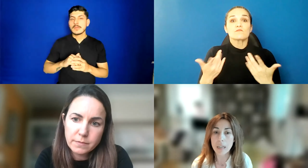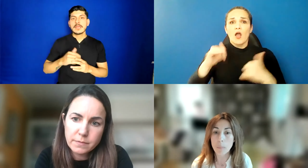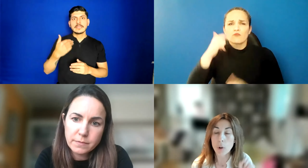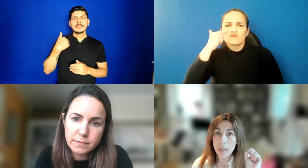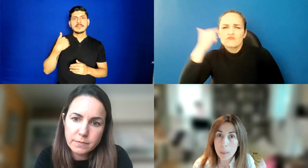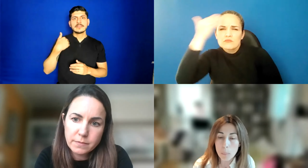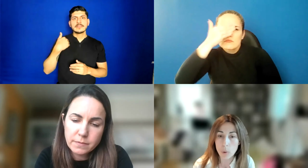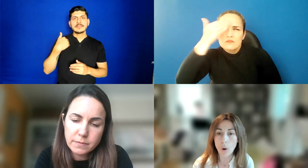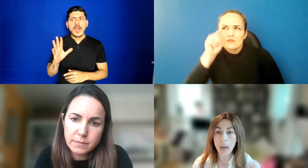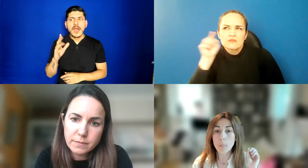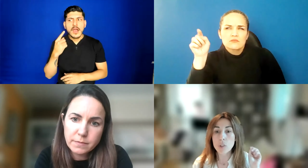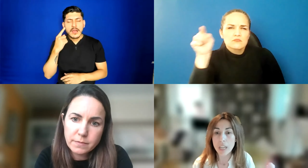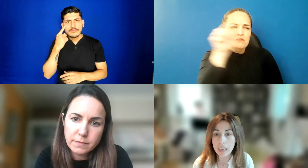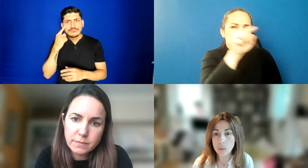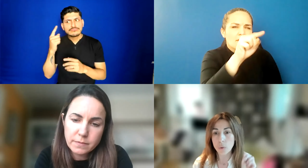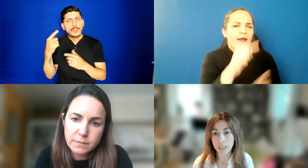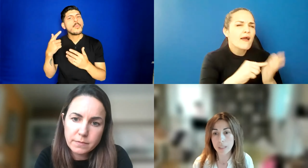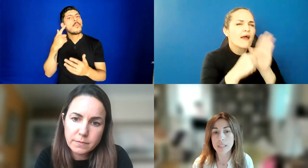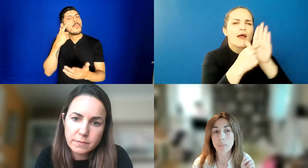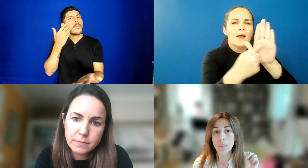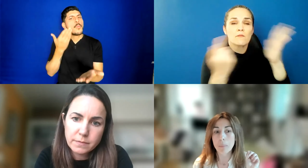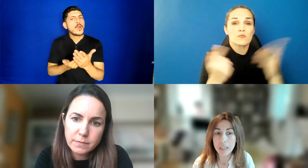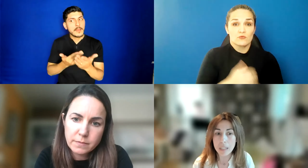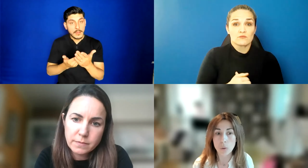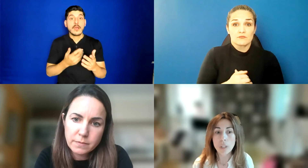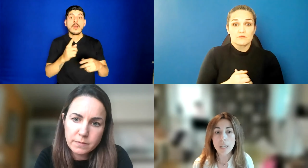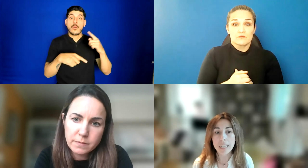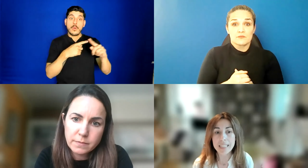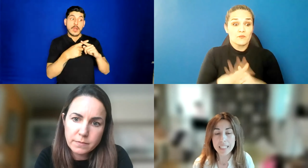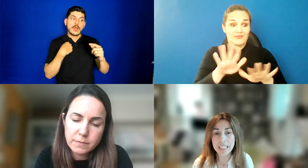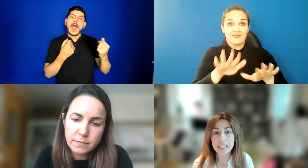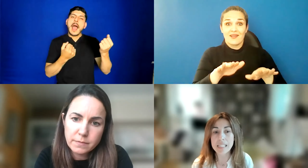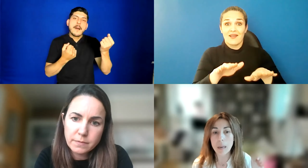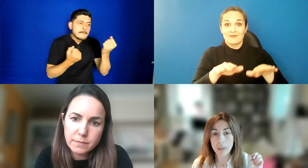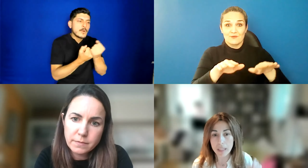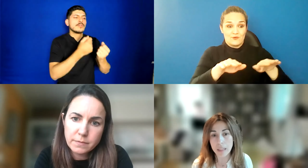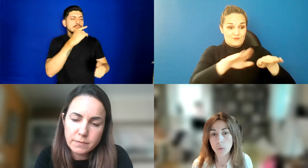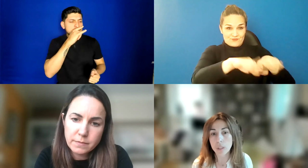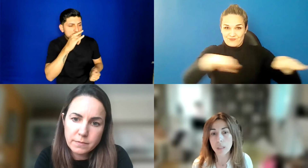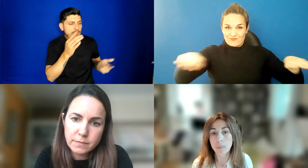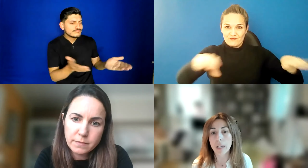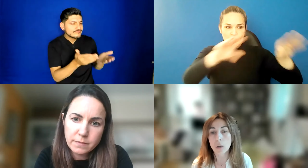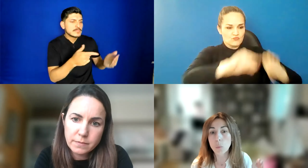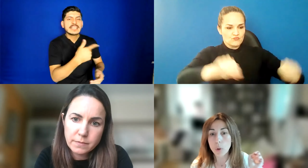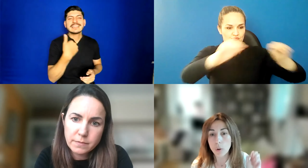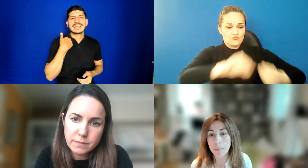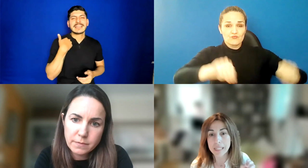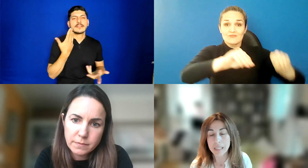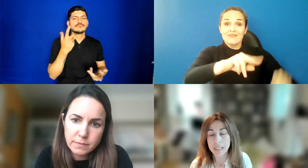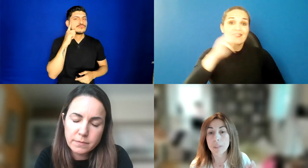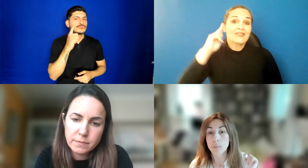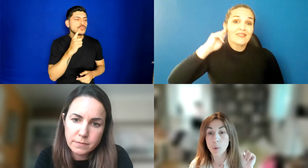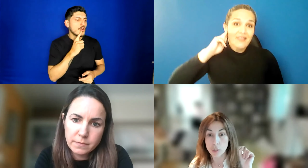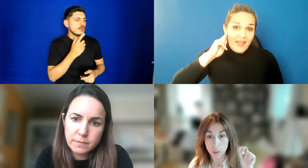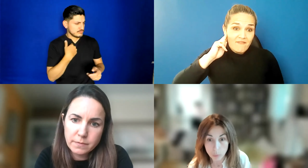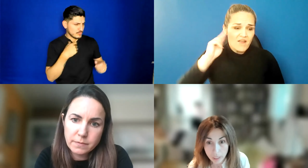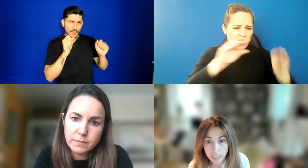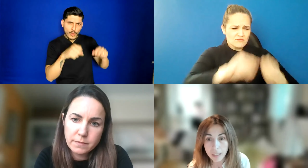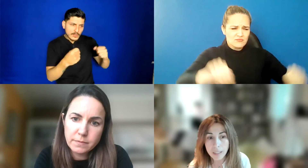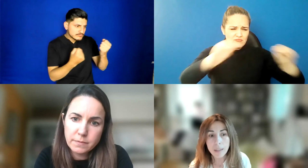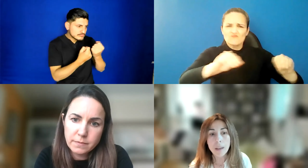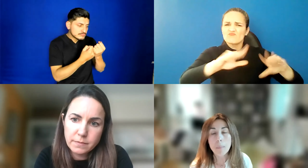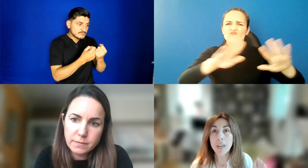There is experimental evidence that shows that supporting first year students that have hearing disability